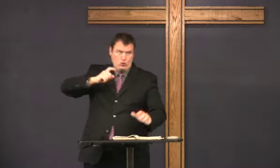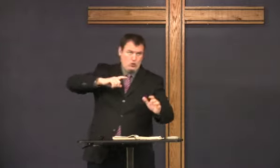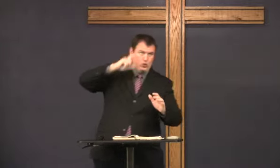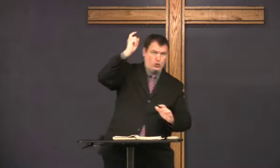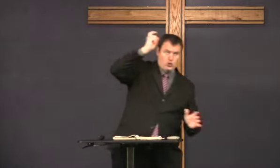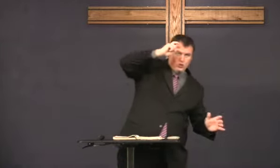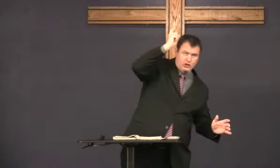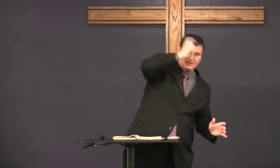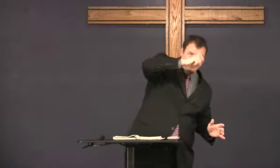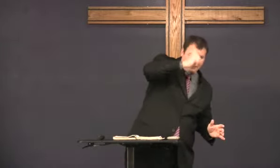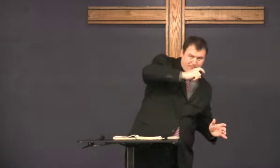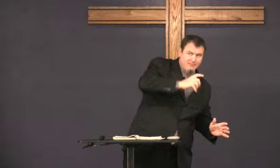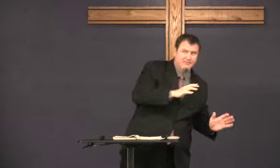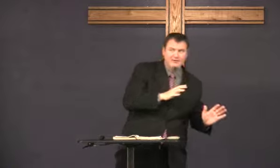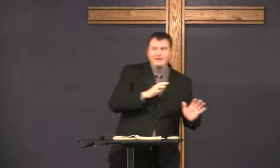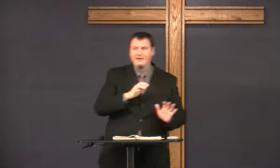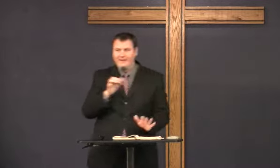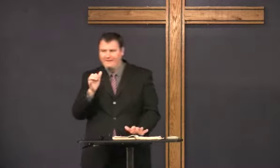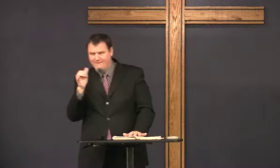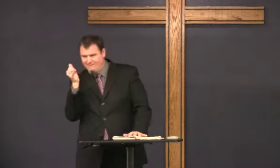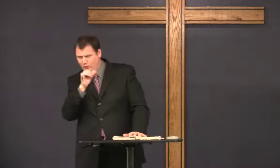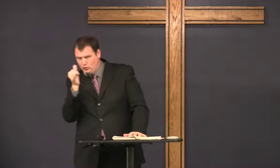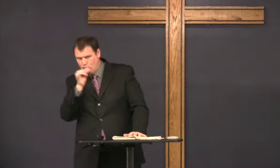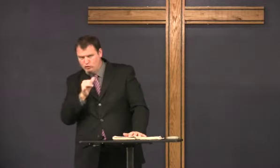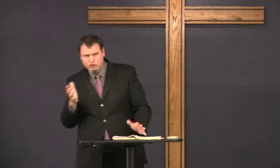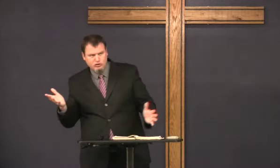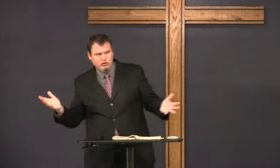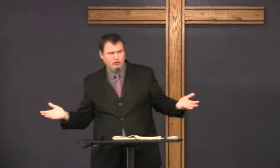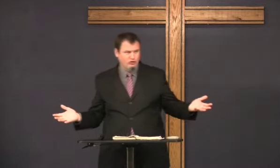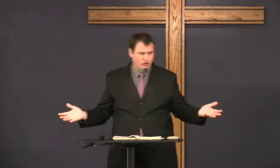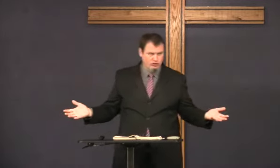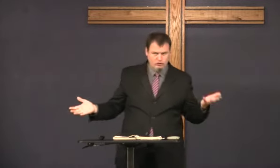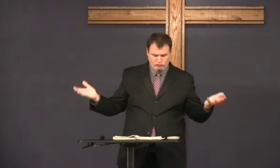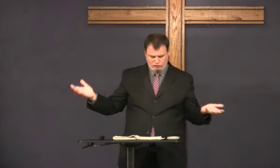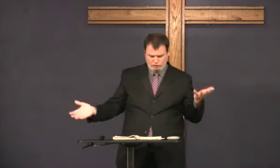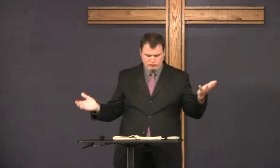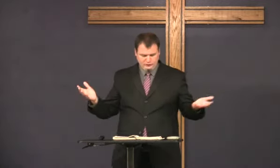between wisdom and foolishness.